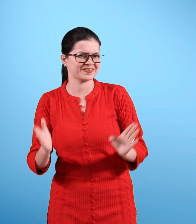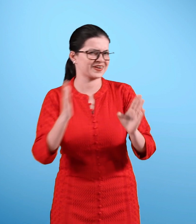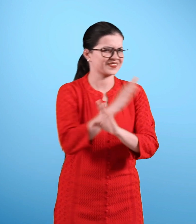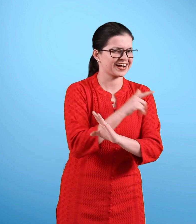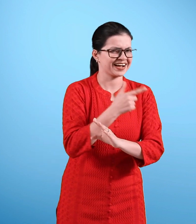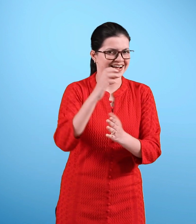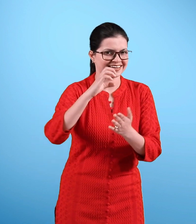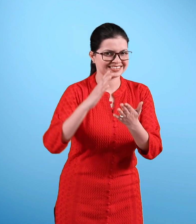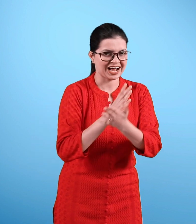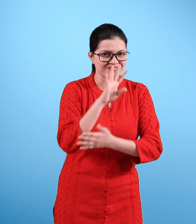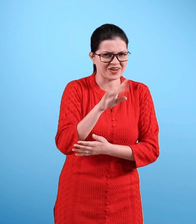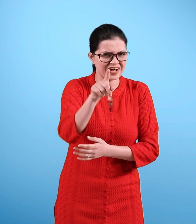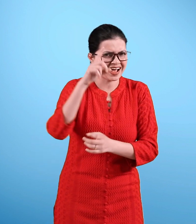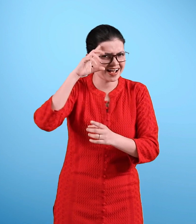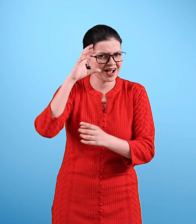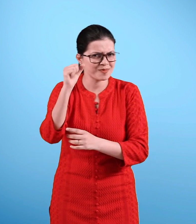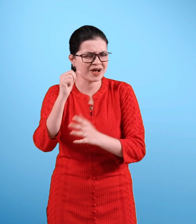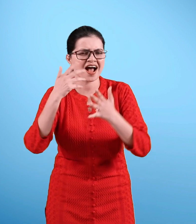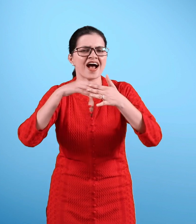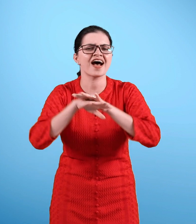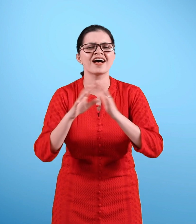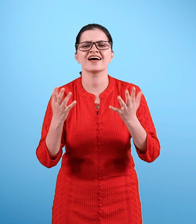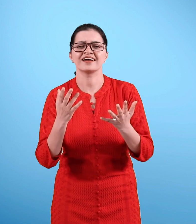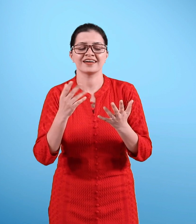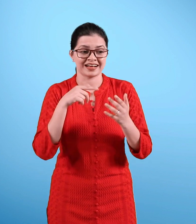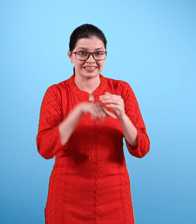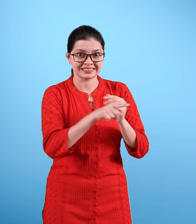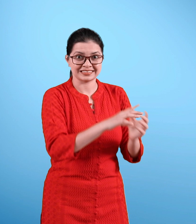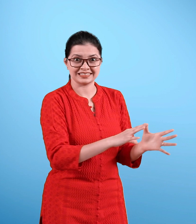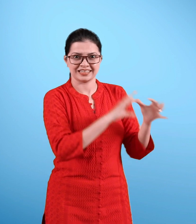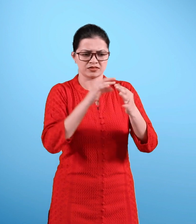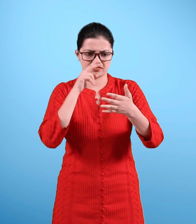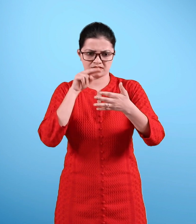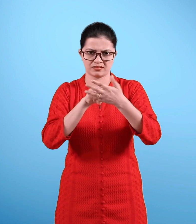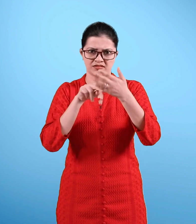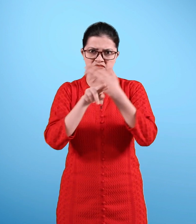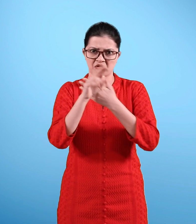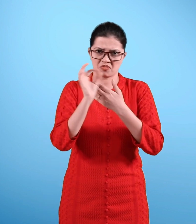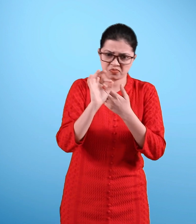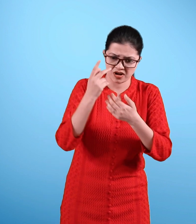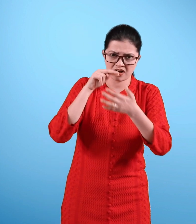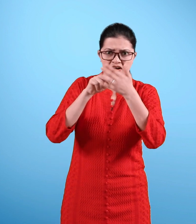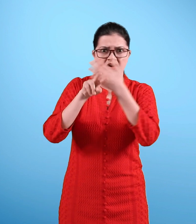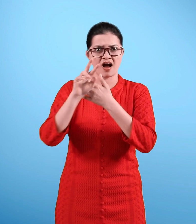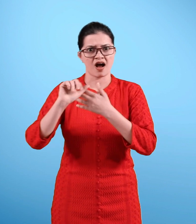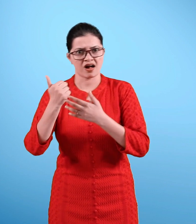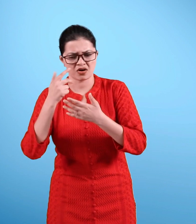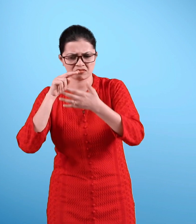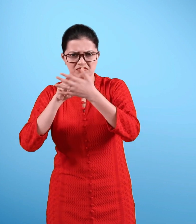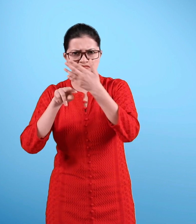Recall our grouping objects as opaque, transparent or translucent in Chapter 4.